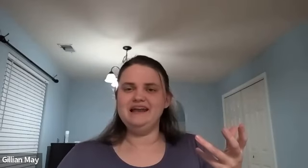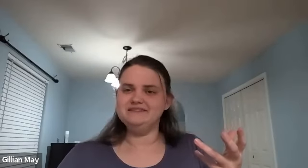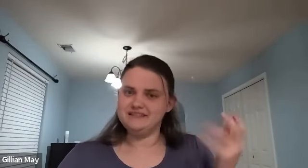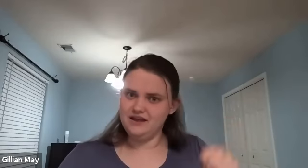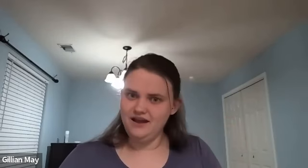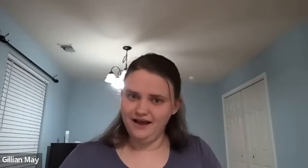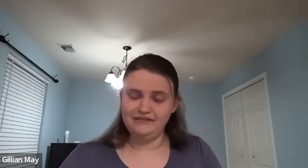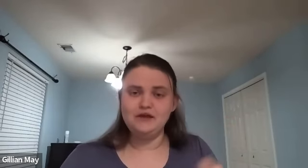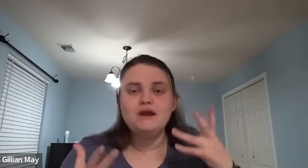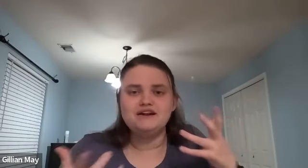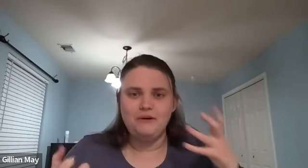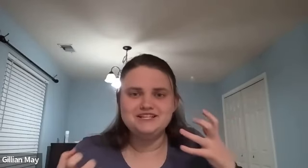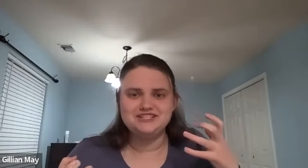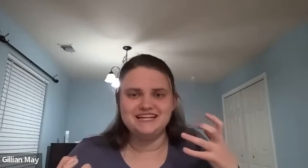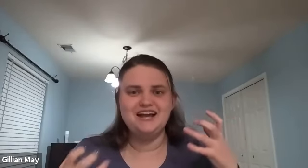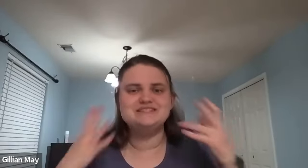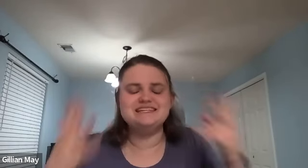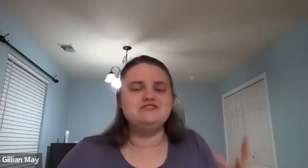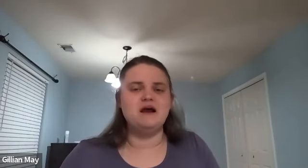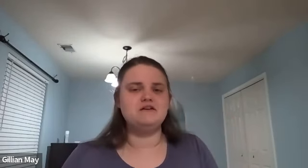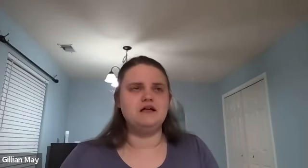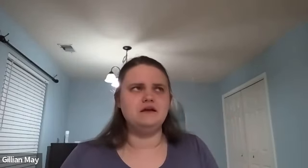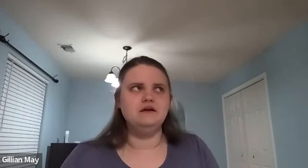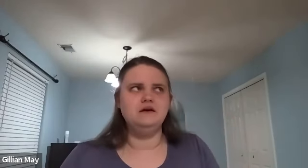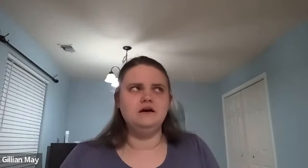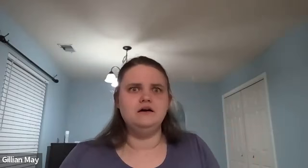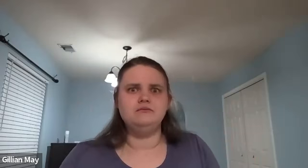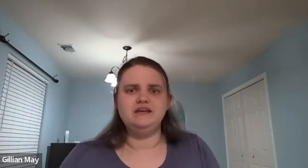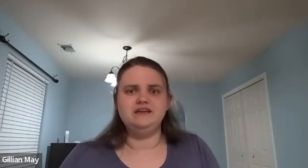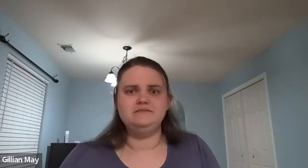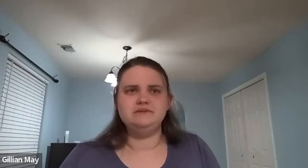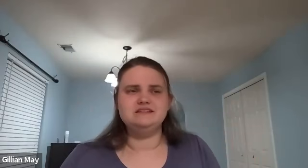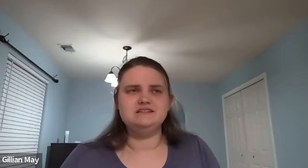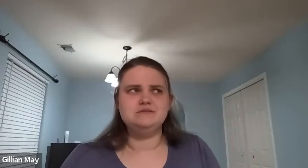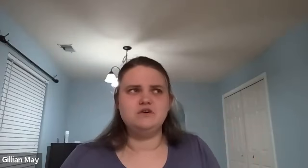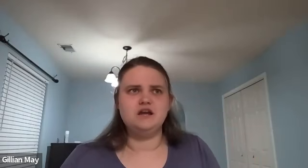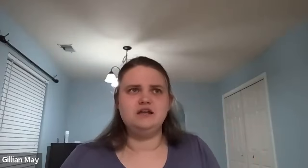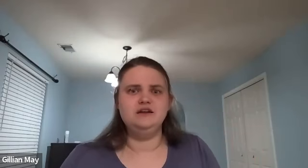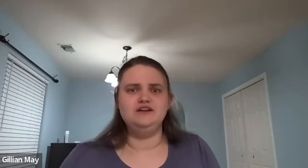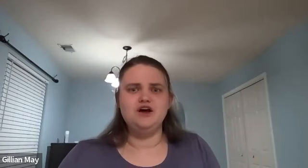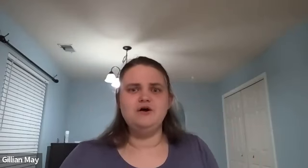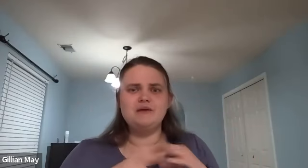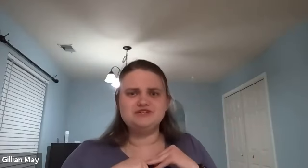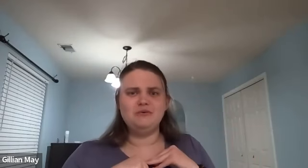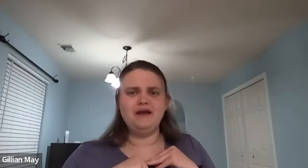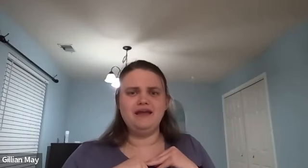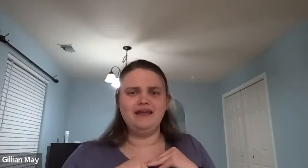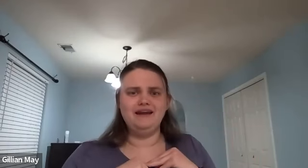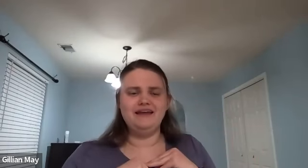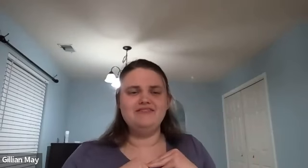was like, yeah. And they wanted to question it. I could see in their mind, they're like, wait, but that doesn't seem right. No, I'm just gonna wait. And then